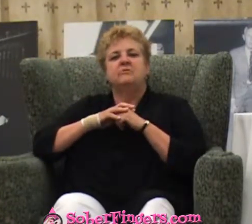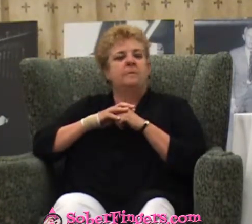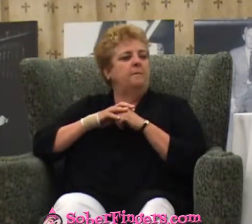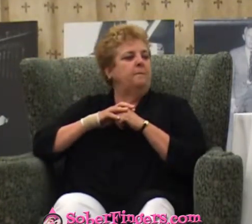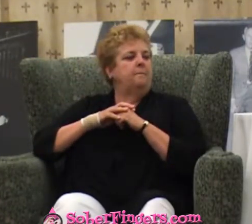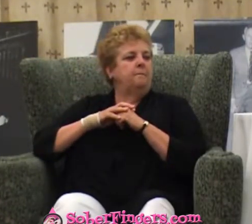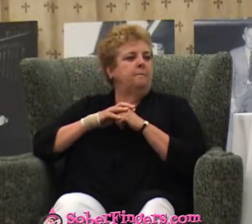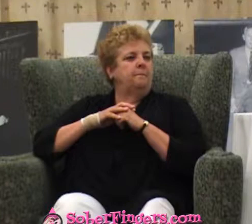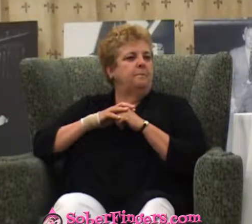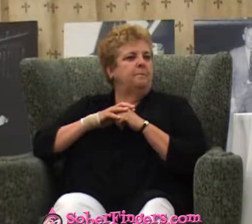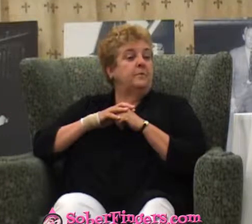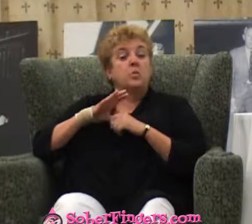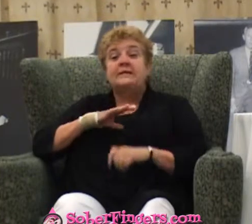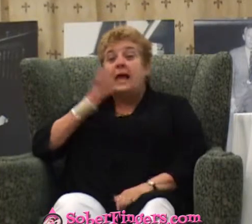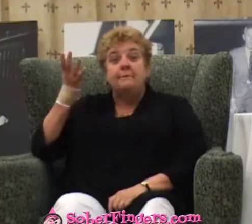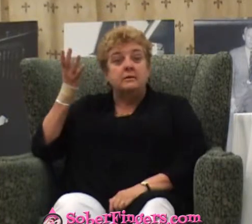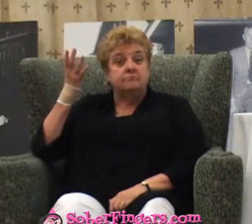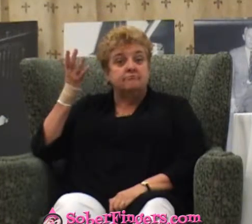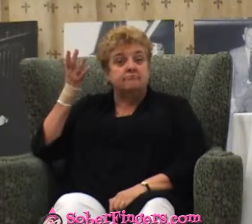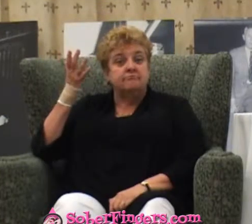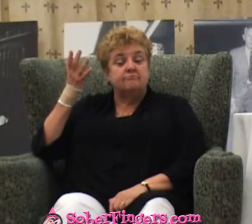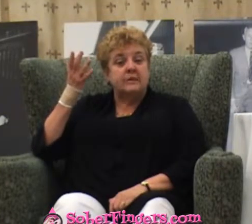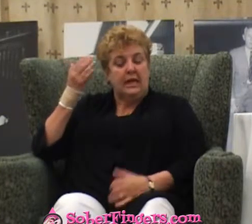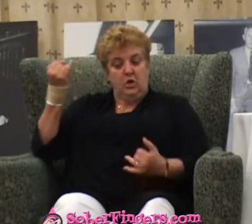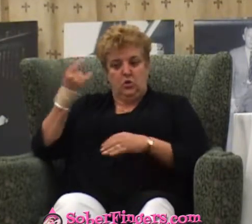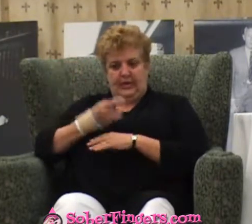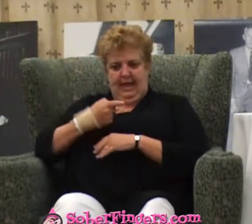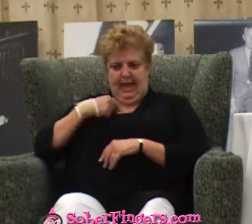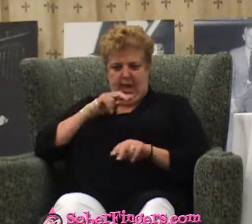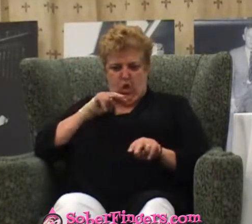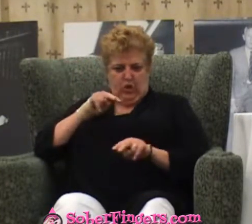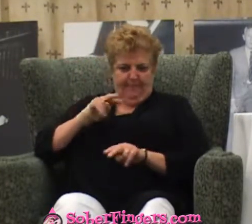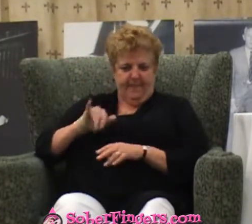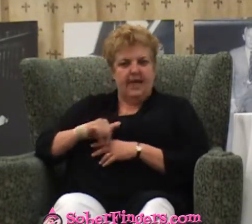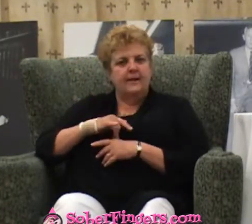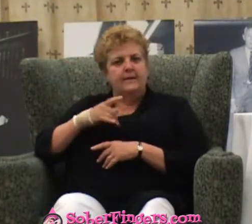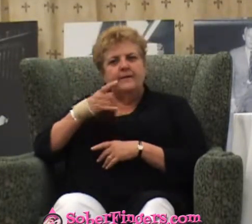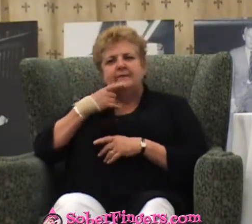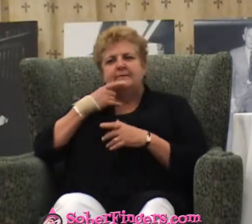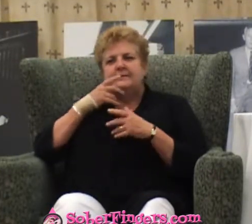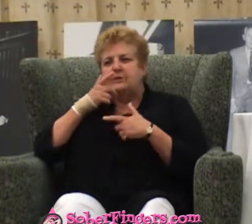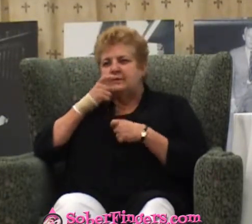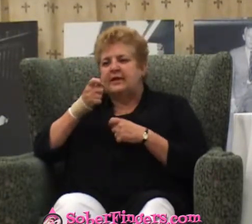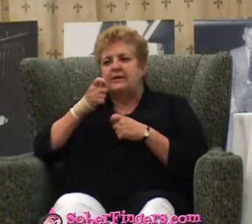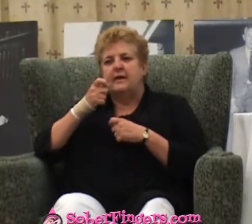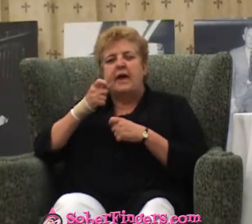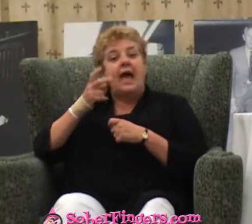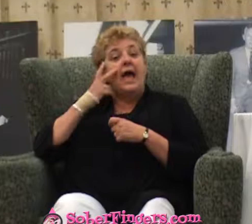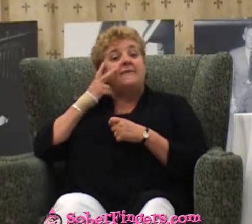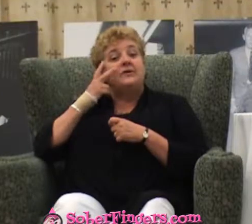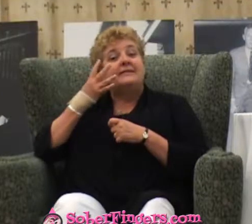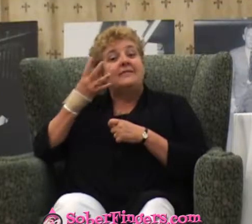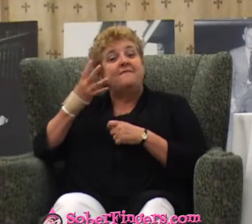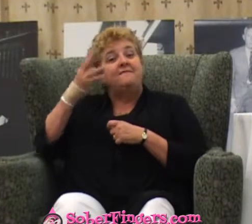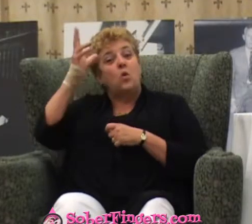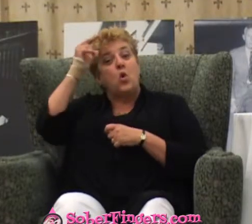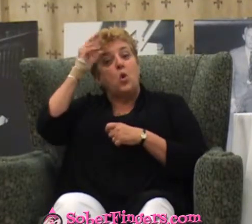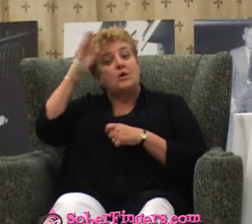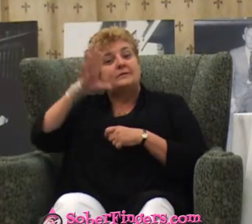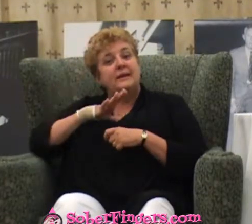By resentment. And I look at that today. It's like, you know, when they drive cattle, it's an interesting word. You ever see the 4 horsemen that drive a herd of cattle?